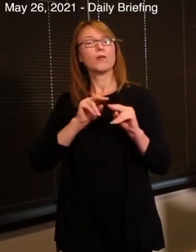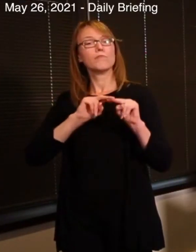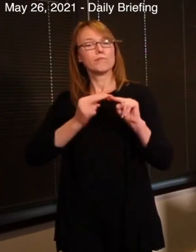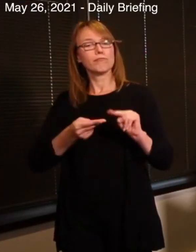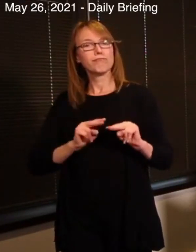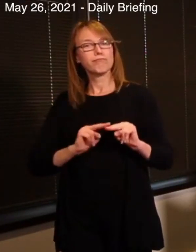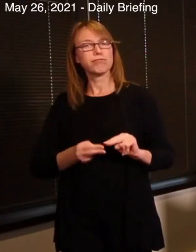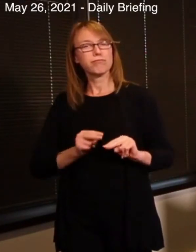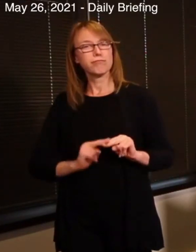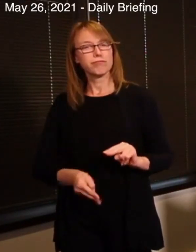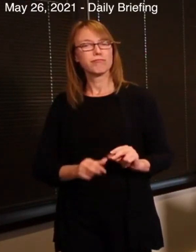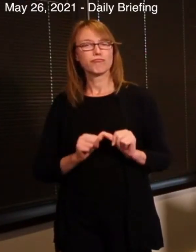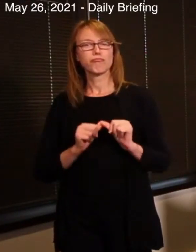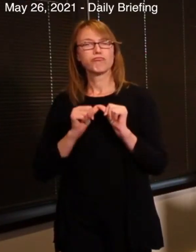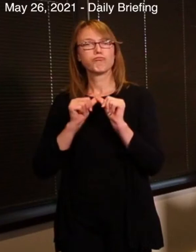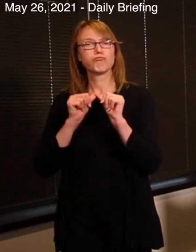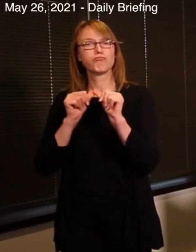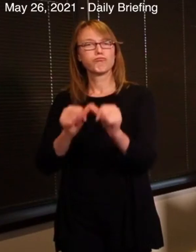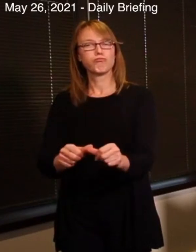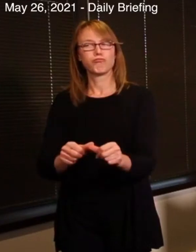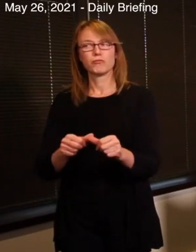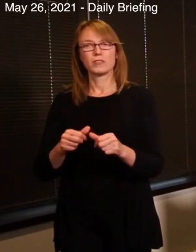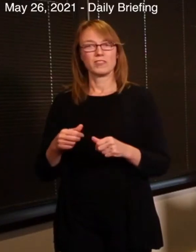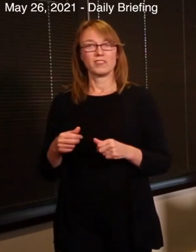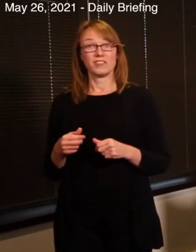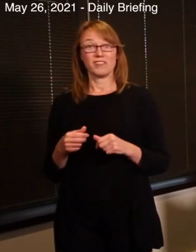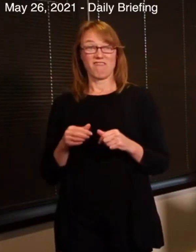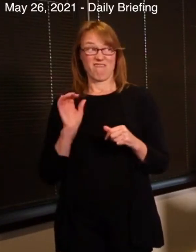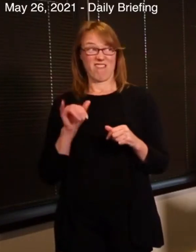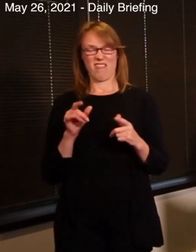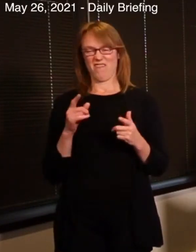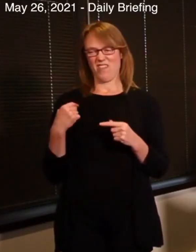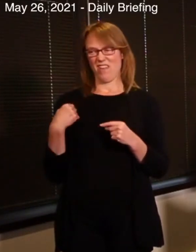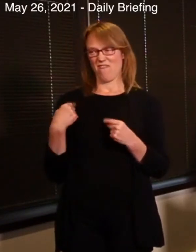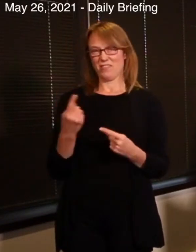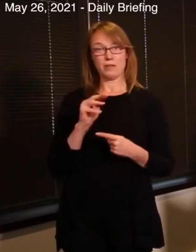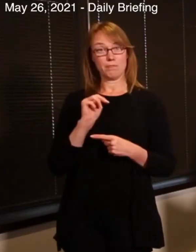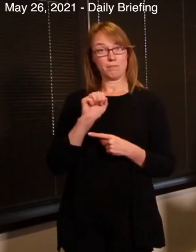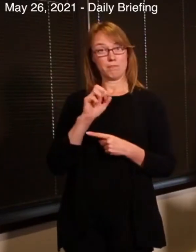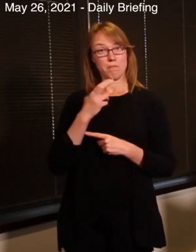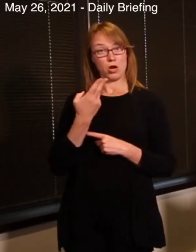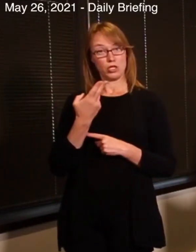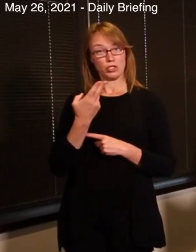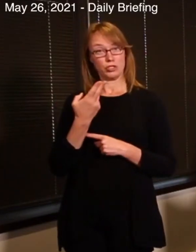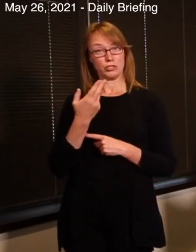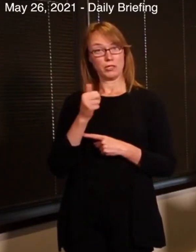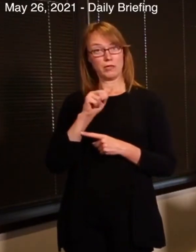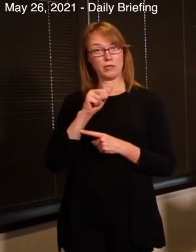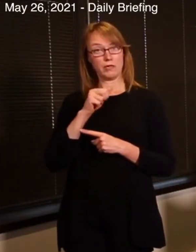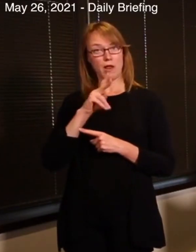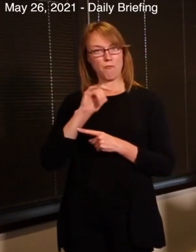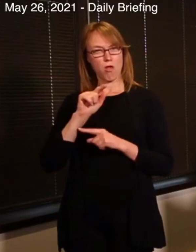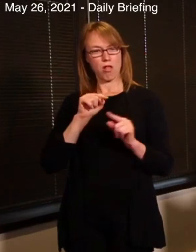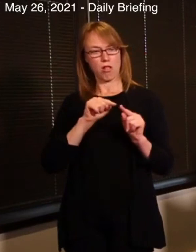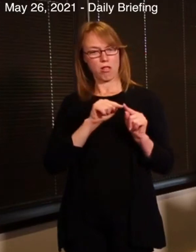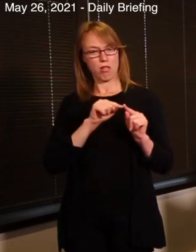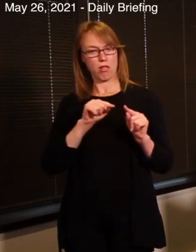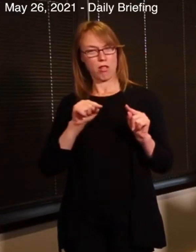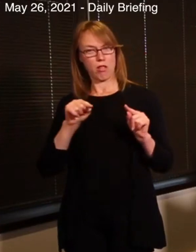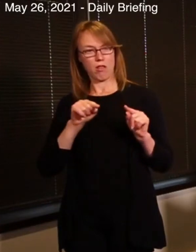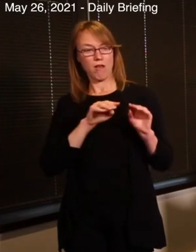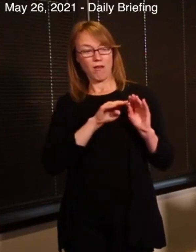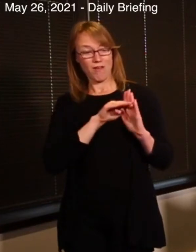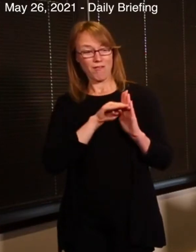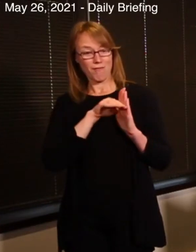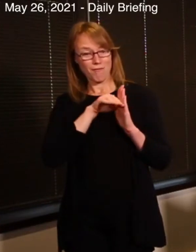long plateau that we've had, since that March, April timeframe. And then it started coming down really in the very beginning of May there. And